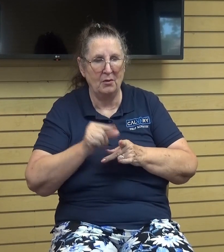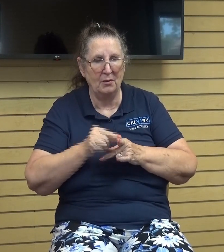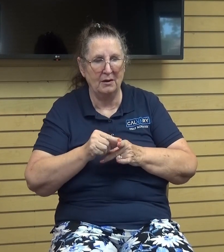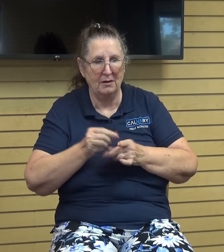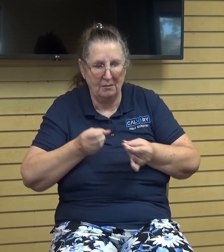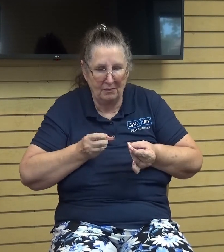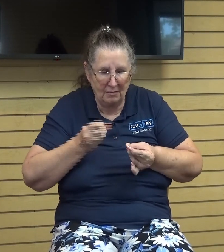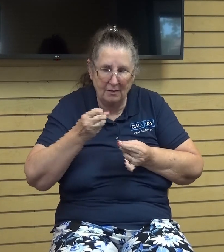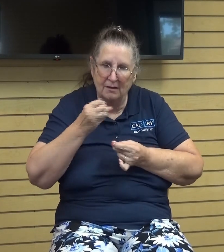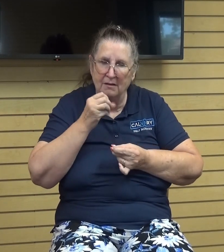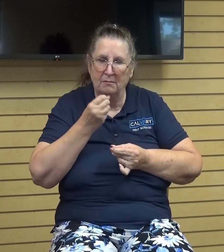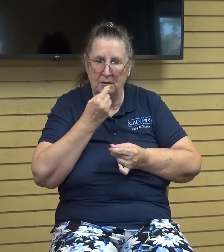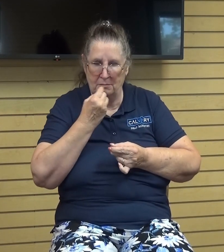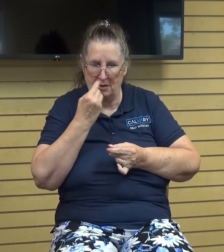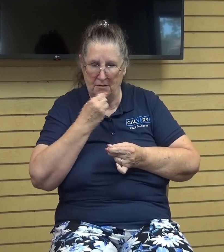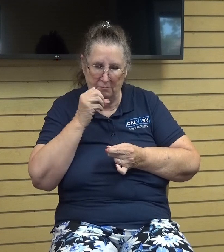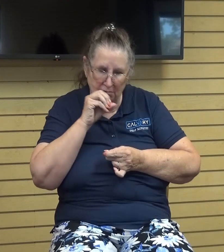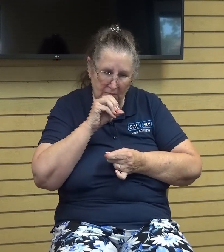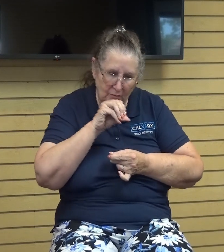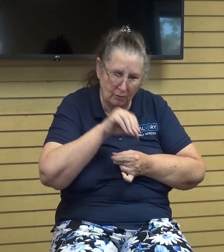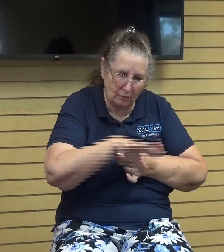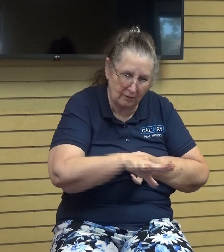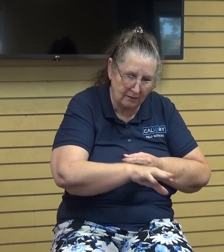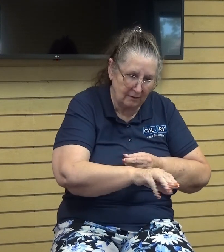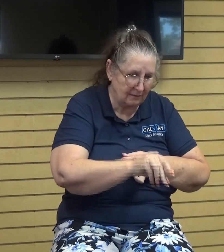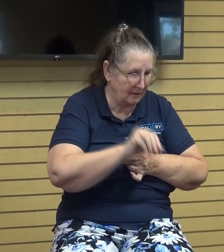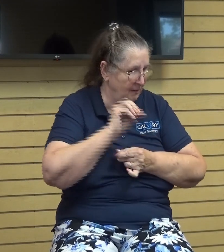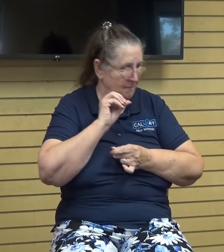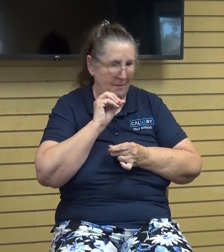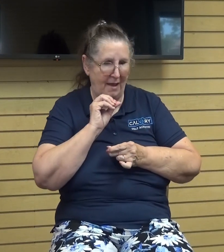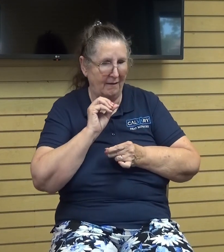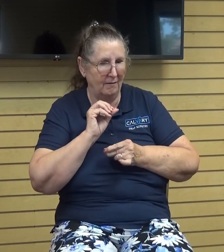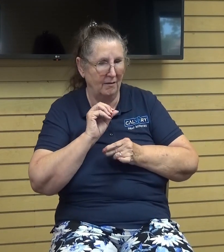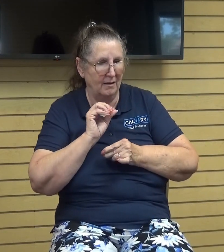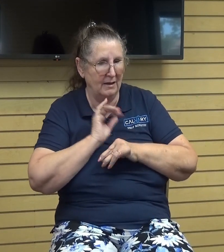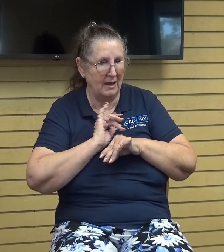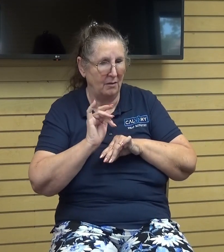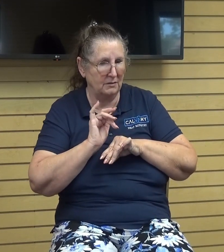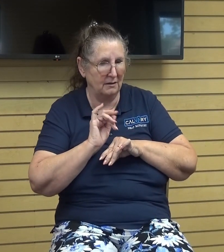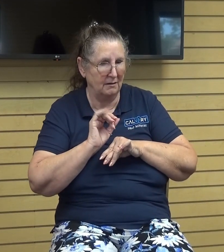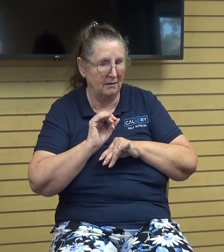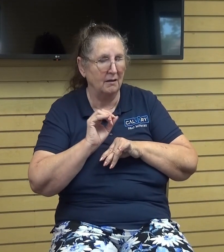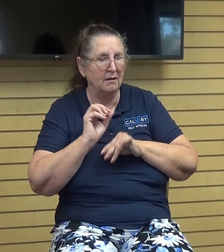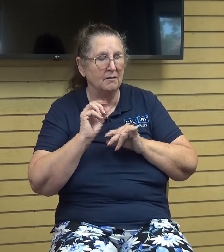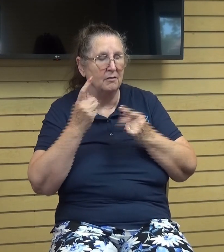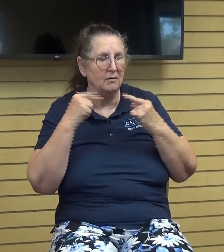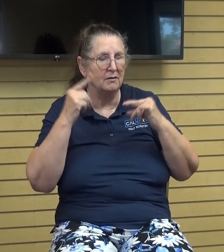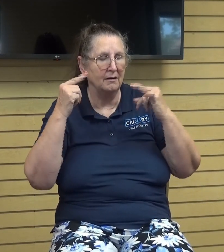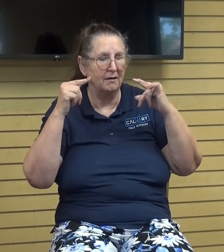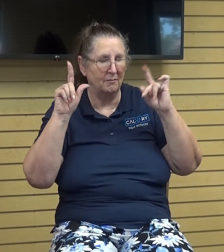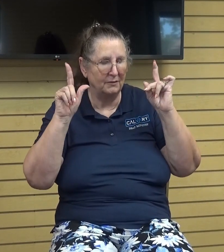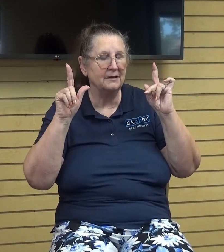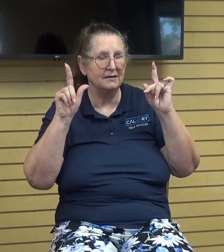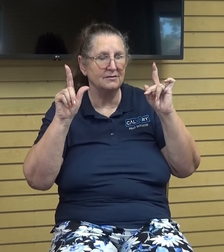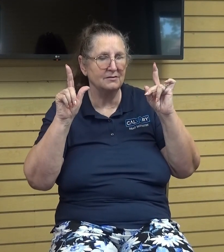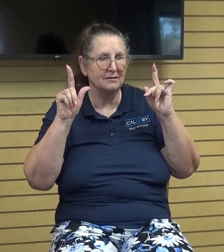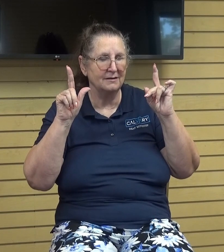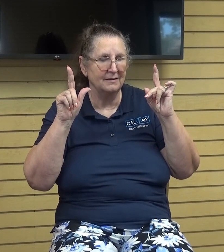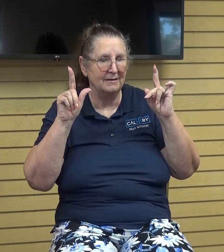from my mouth it shall not return to me empty but it shall accomplish accomplish accomplish that